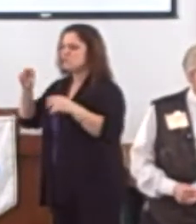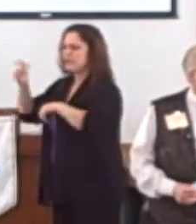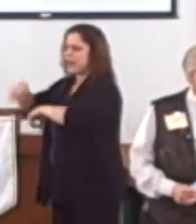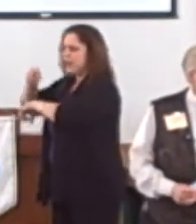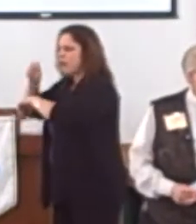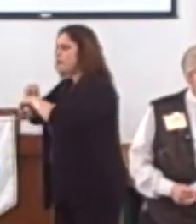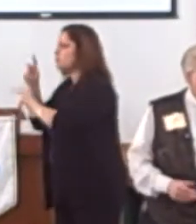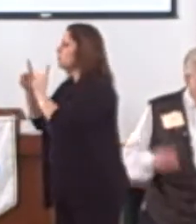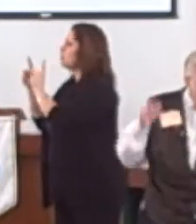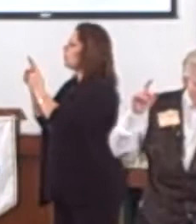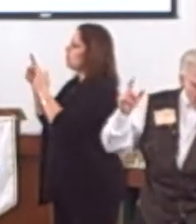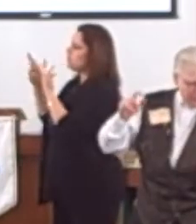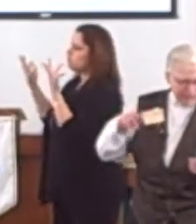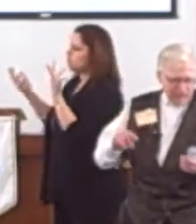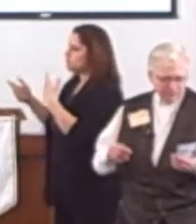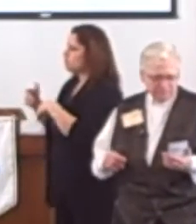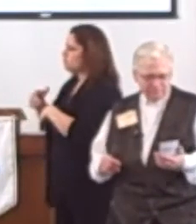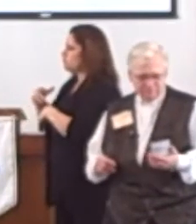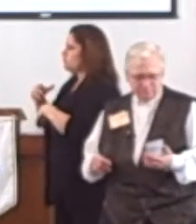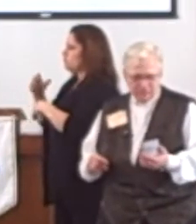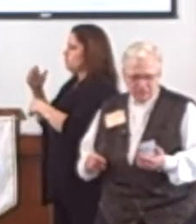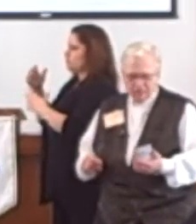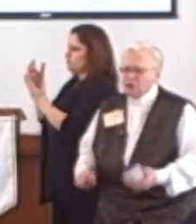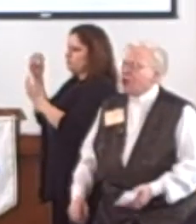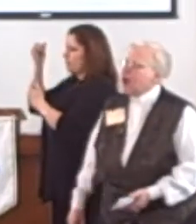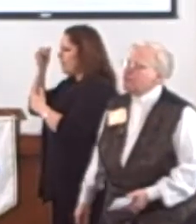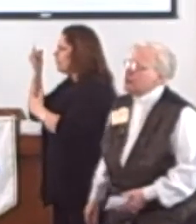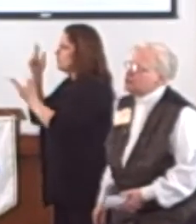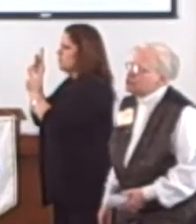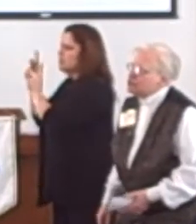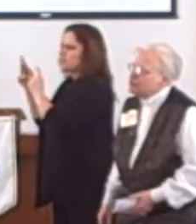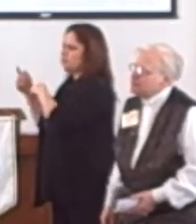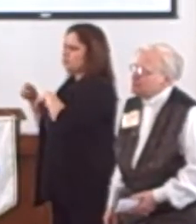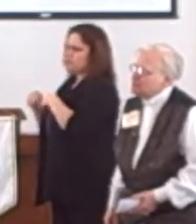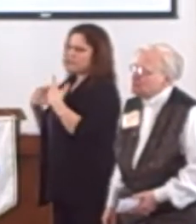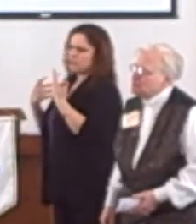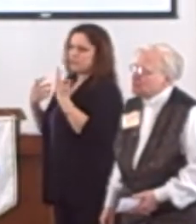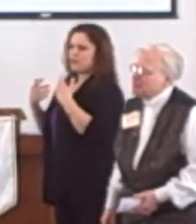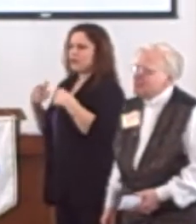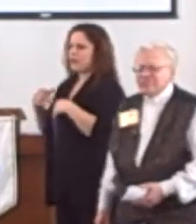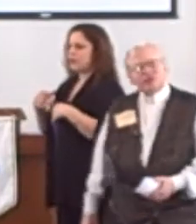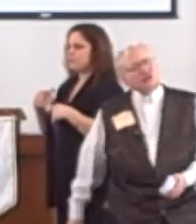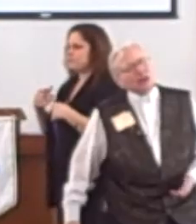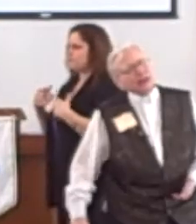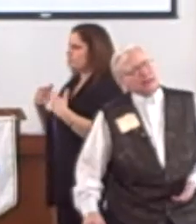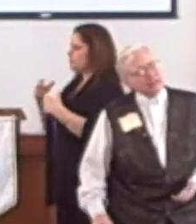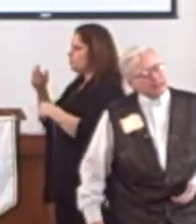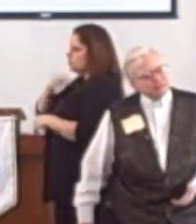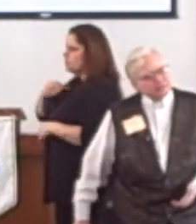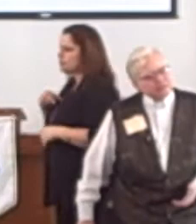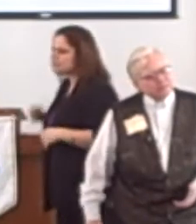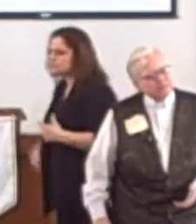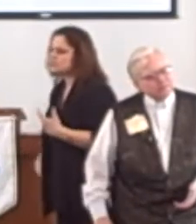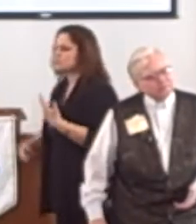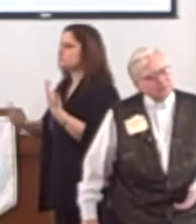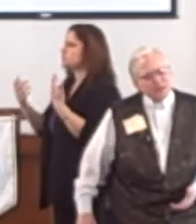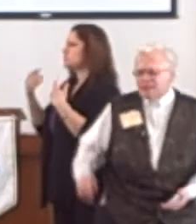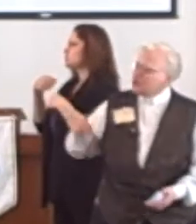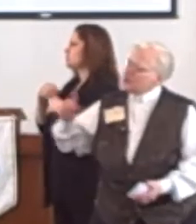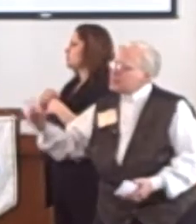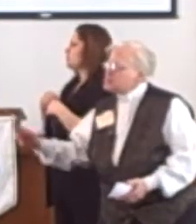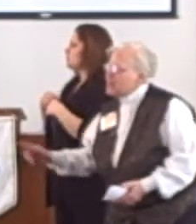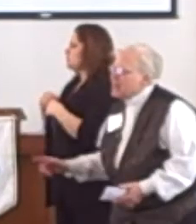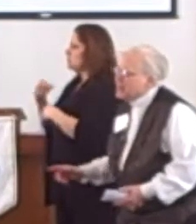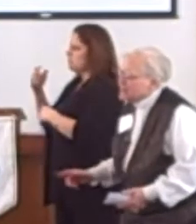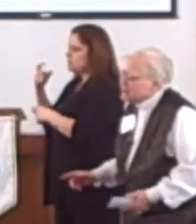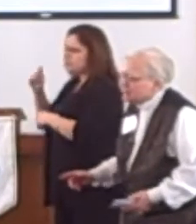promise. And we said, they're Irish, they're Chinese,